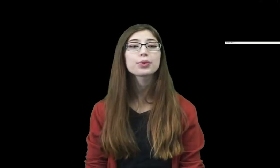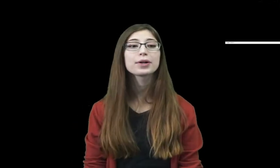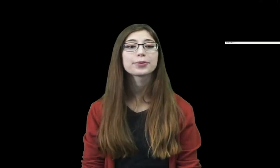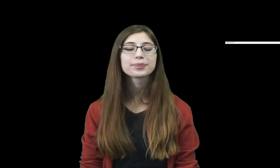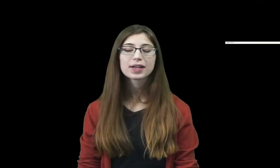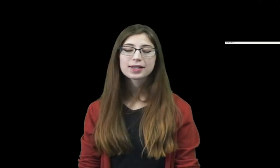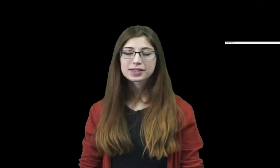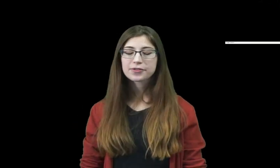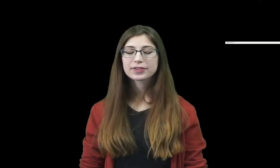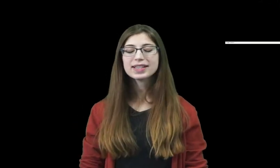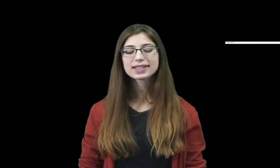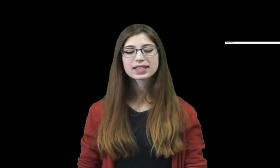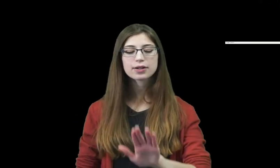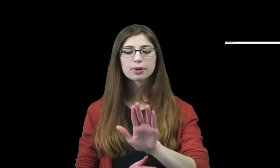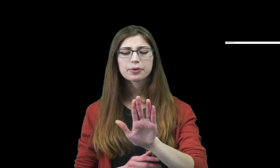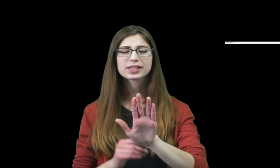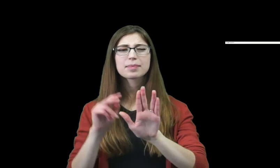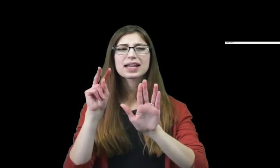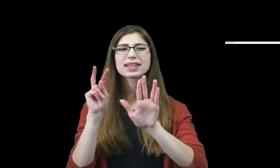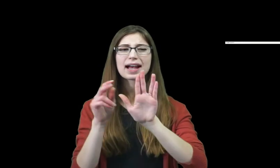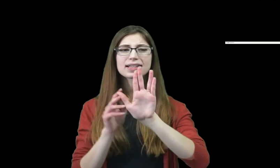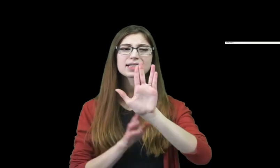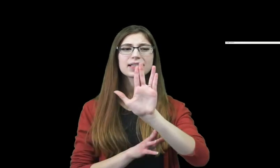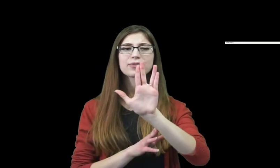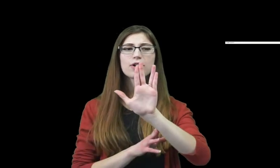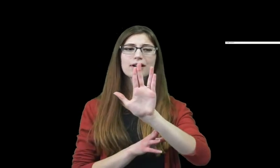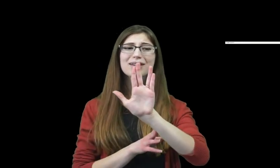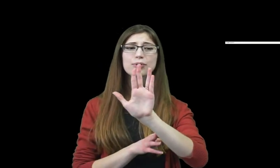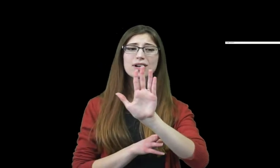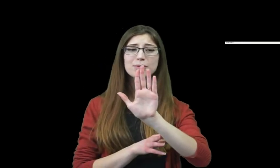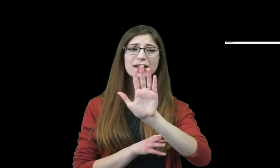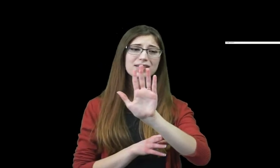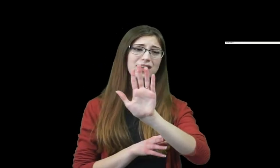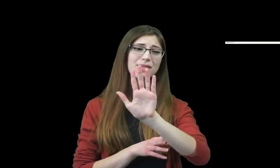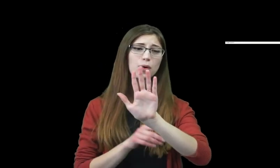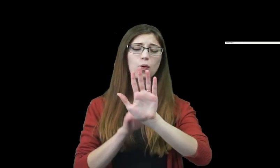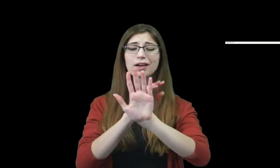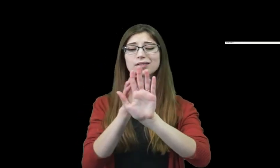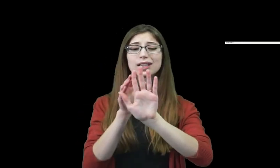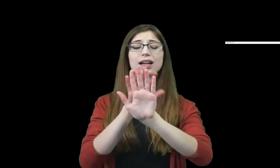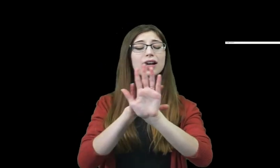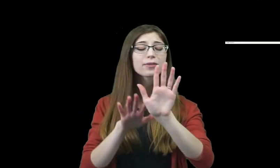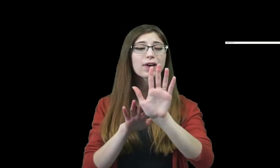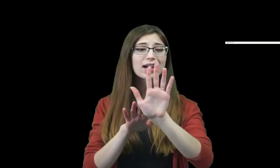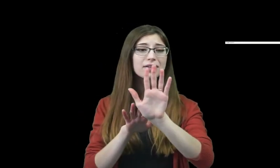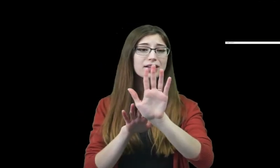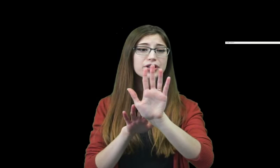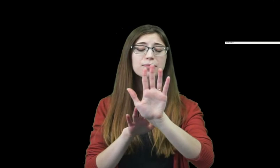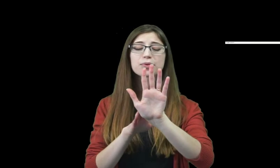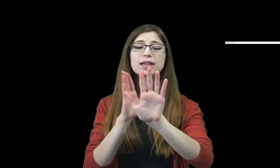Through. So for this, you are going to make that live long and prosper hand shape, or an 5 hand shape would be